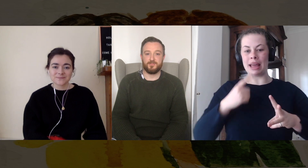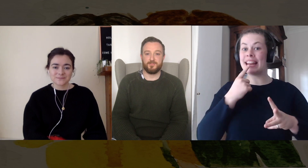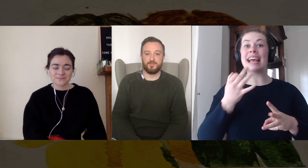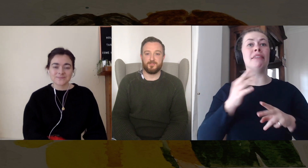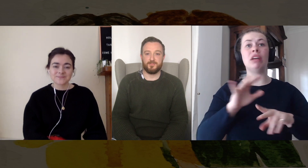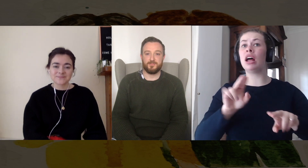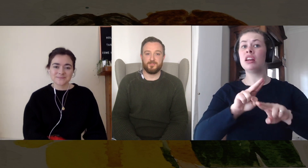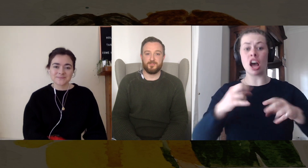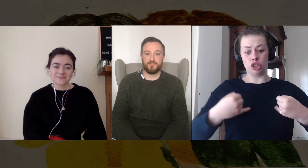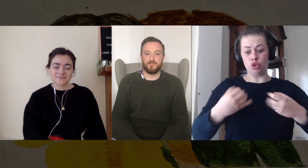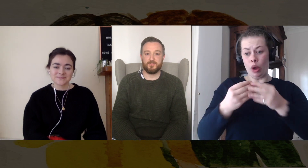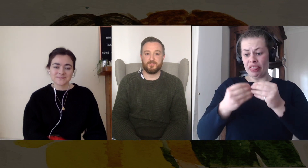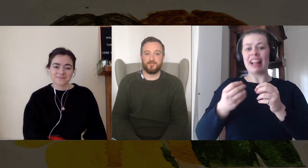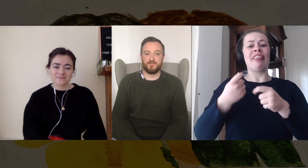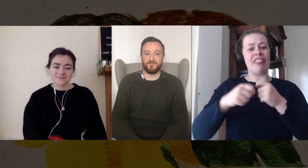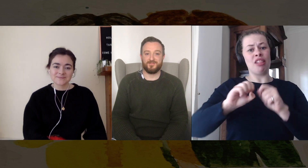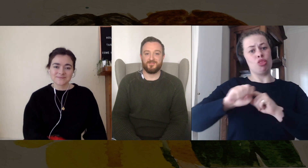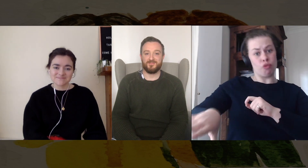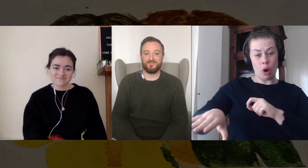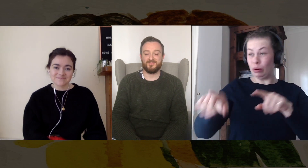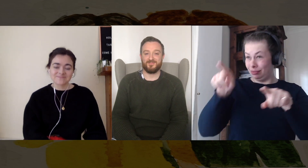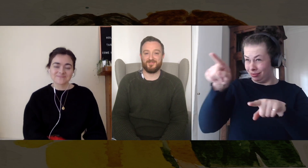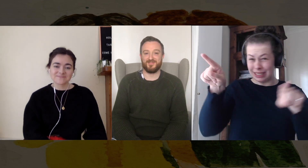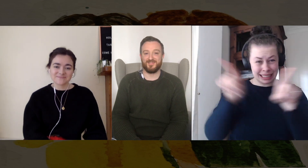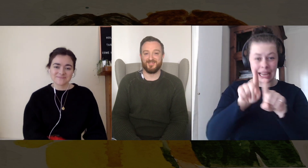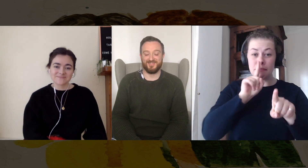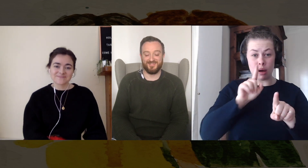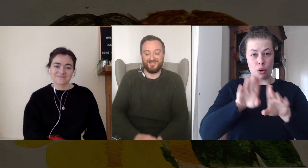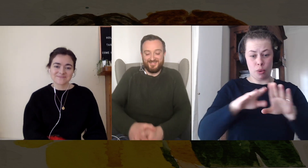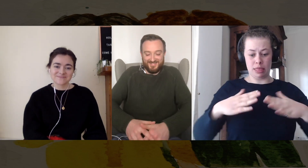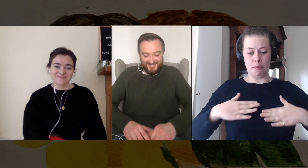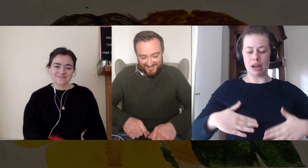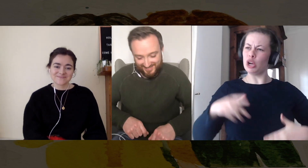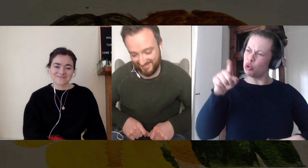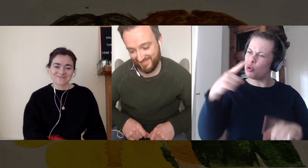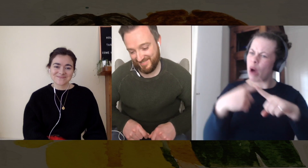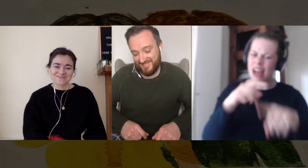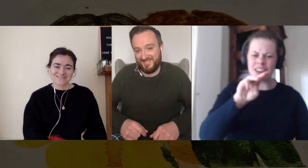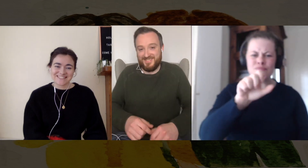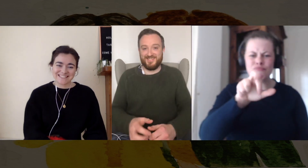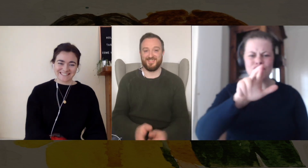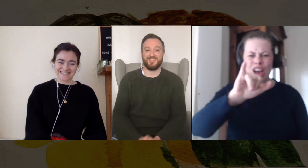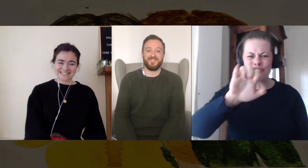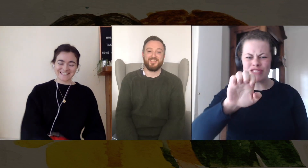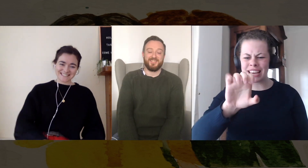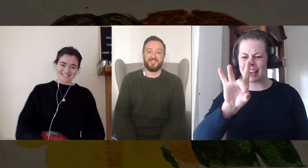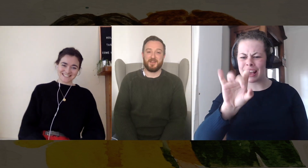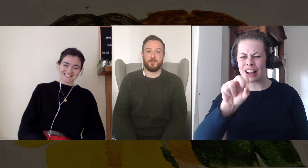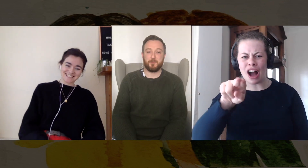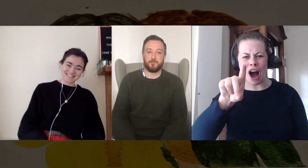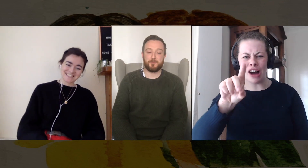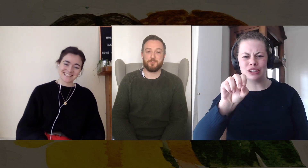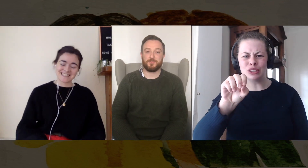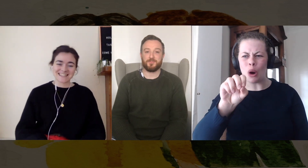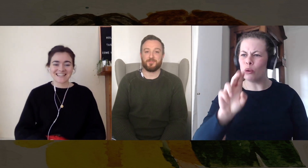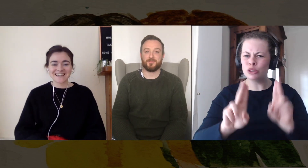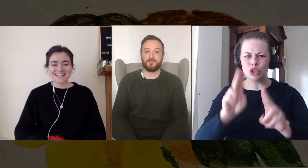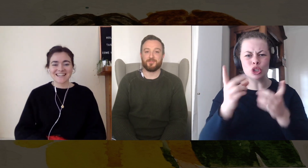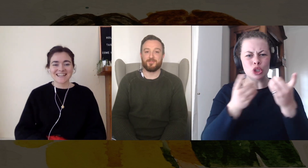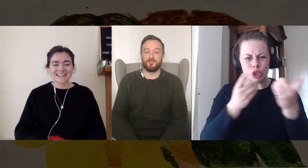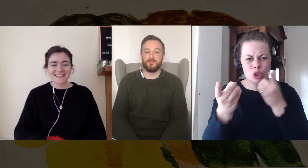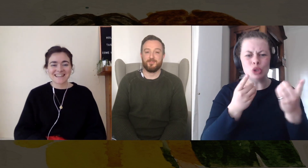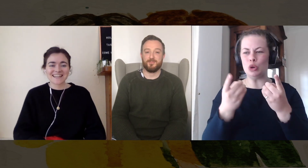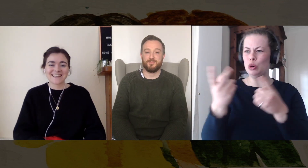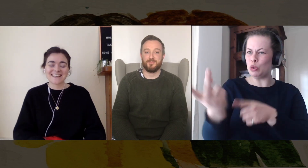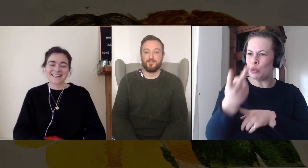are. sense. Yeah. All the It best just things are makes simple. Like so Marie much Kondo sense. is the same as like, Yeah. if it doesn't bring you joy, it doesn't stay in your life. And it's the same kind of